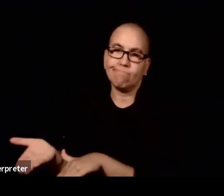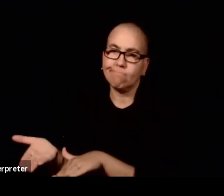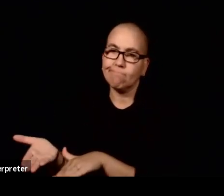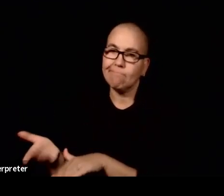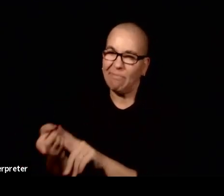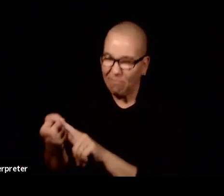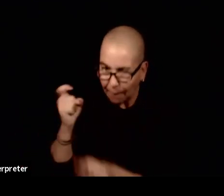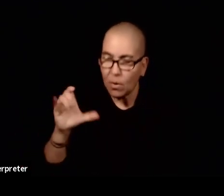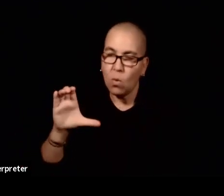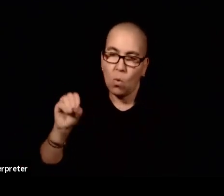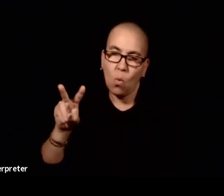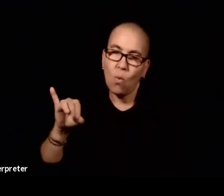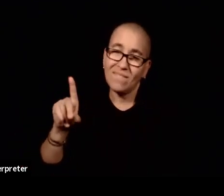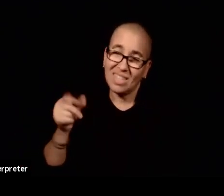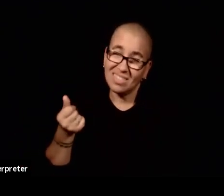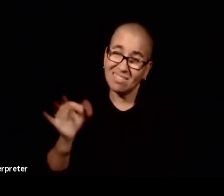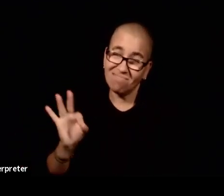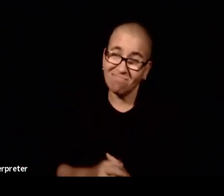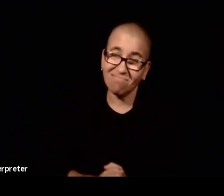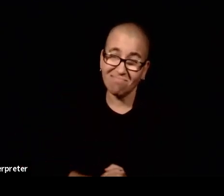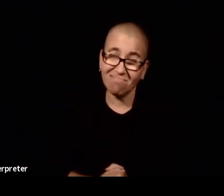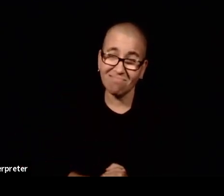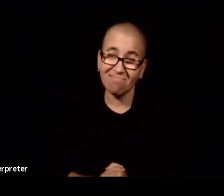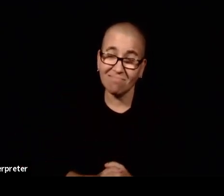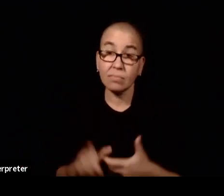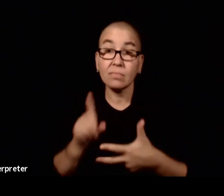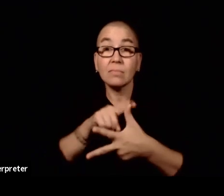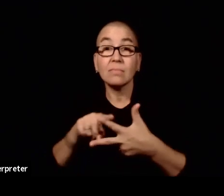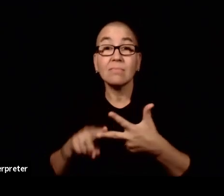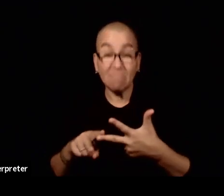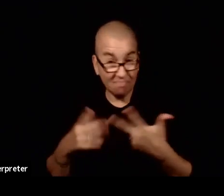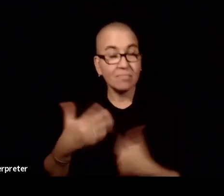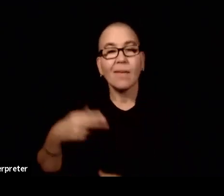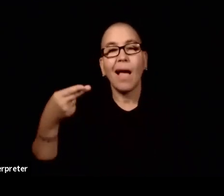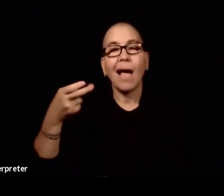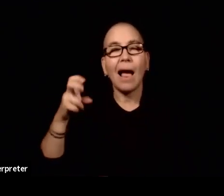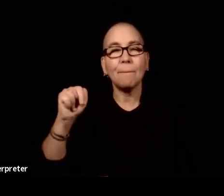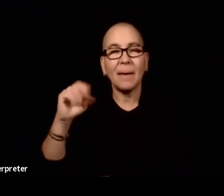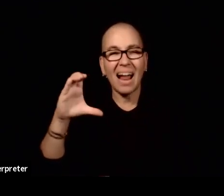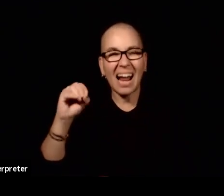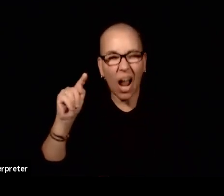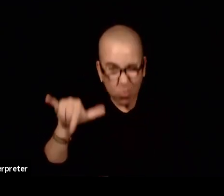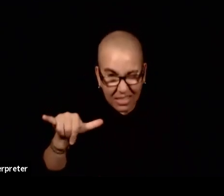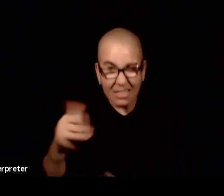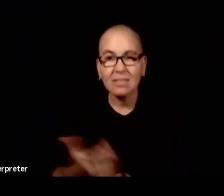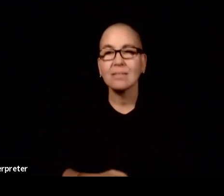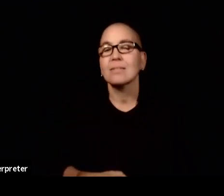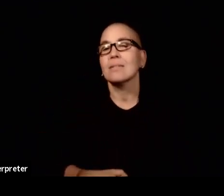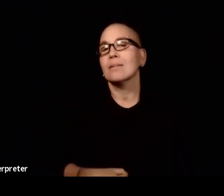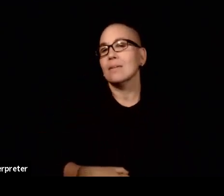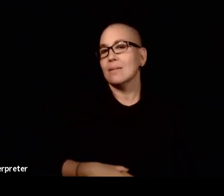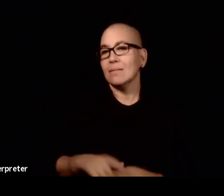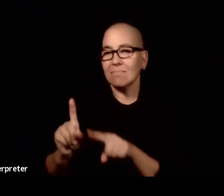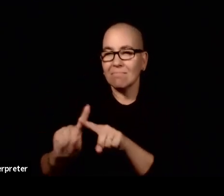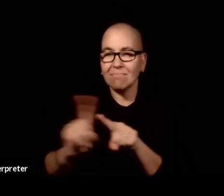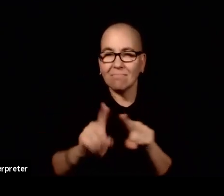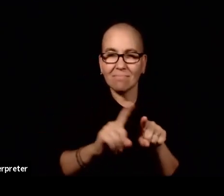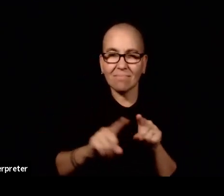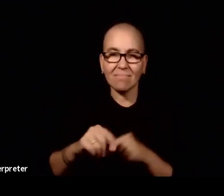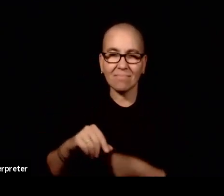3 of these deaths were in Hennepin County, 1 each in Olmsted, Ramsey, and Scott counties. This total includes